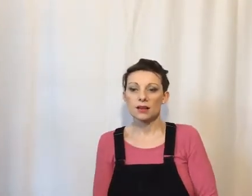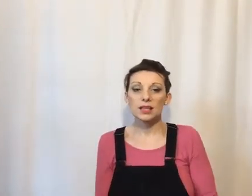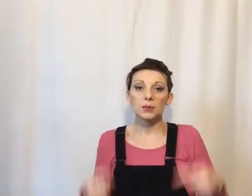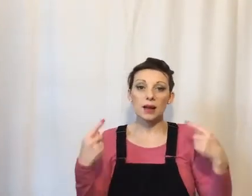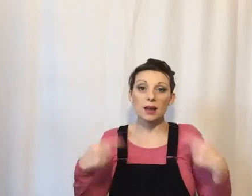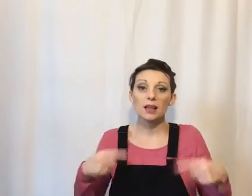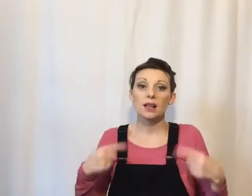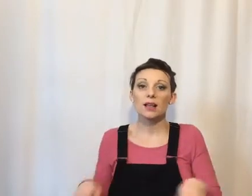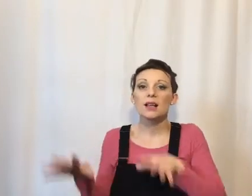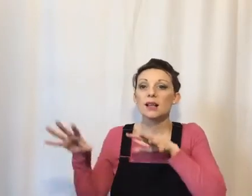Let's sway.